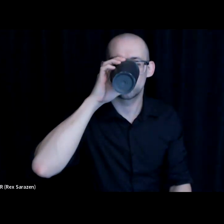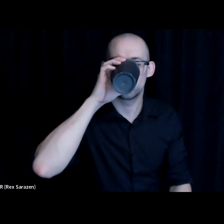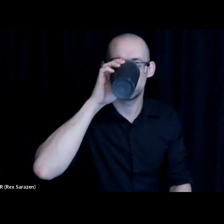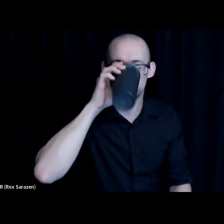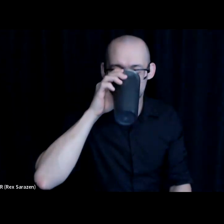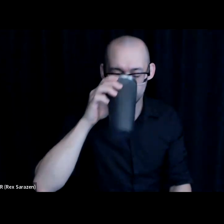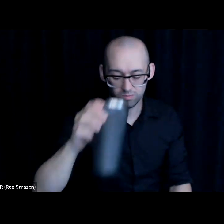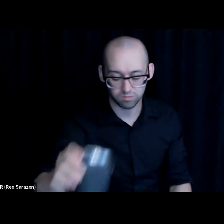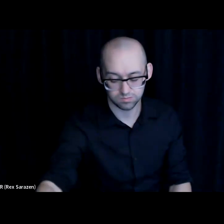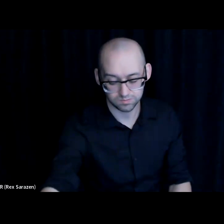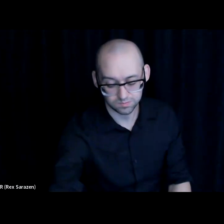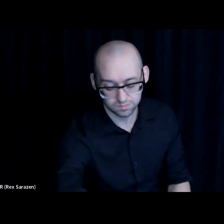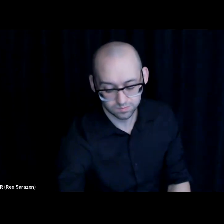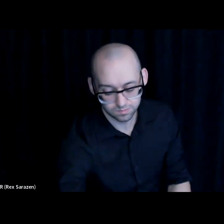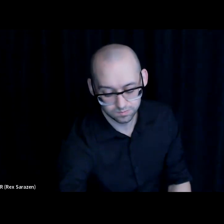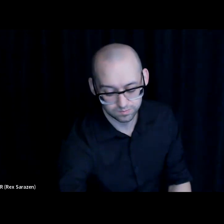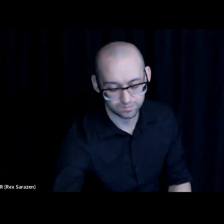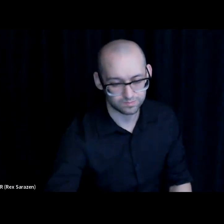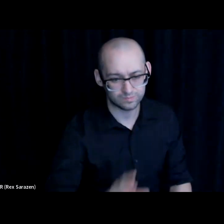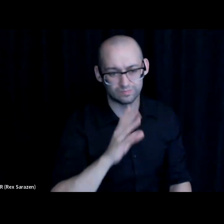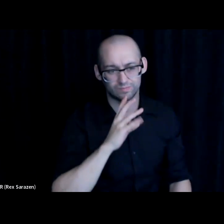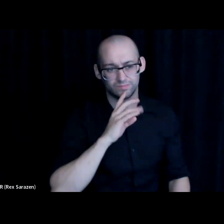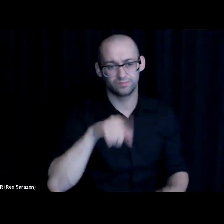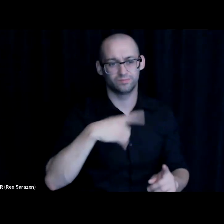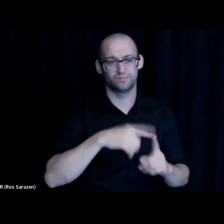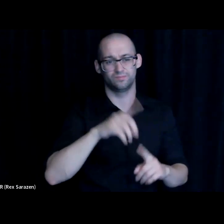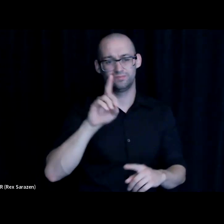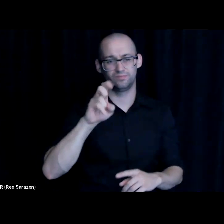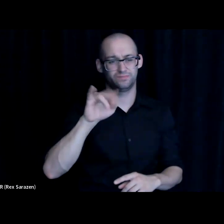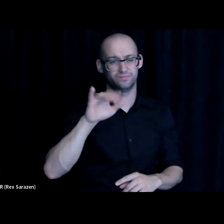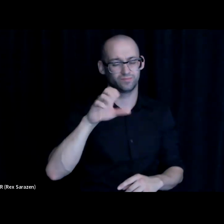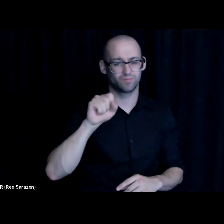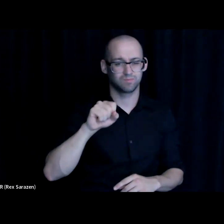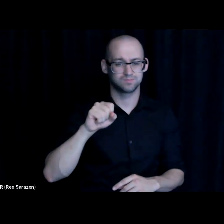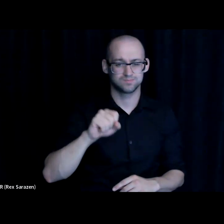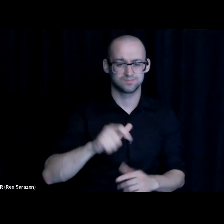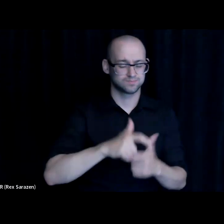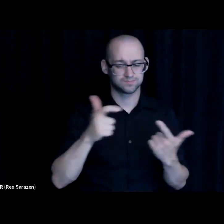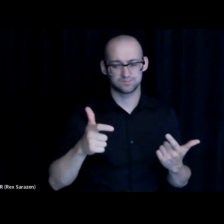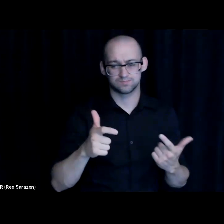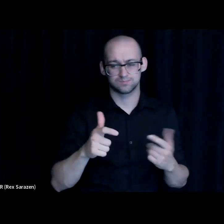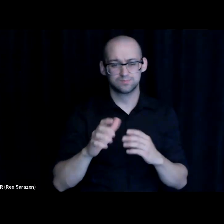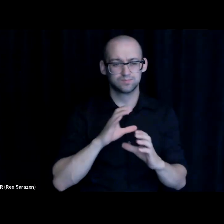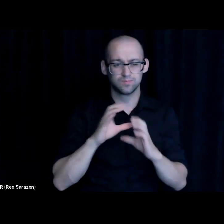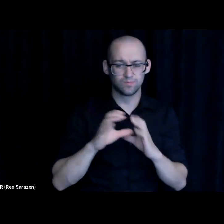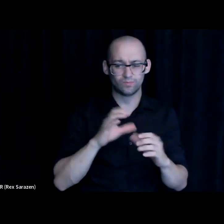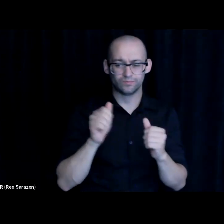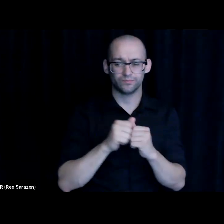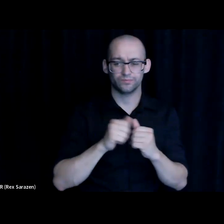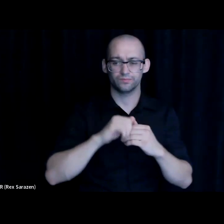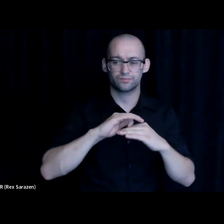Talking about devices, moving on to the device bucket, a lot of conversations when it comes to devices and digital